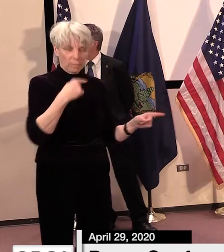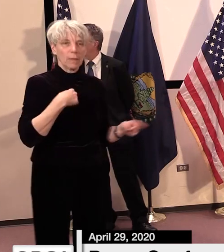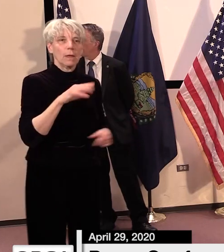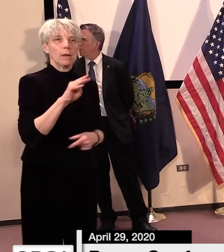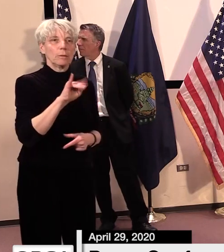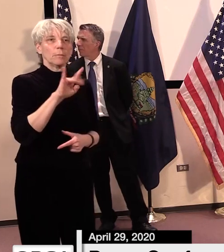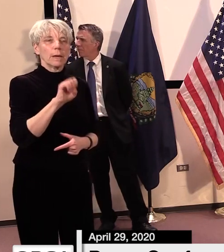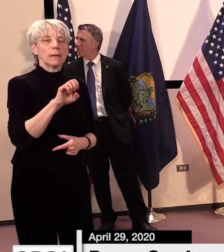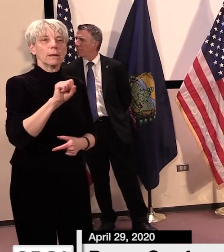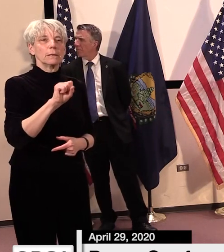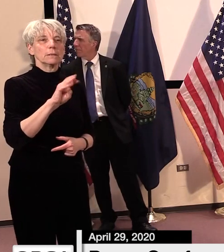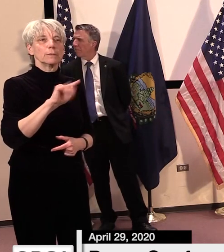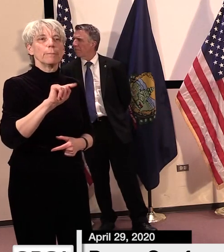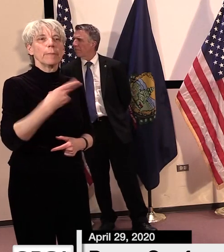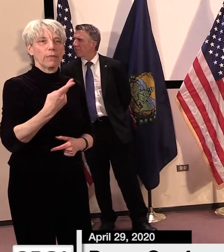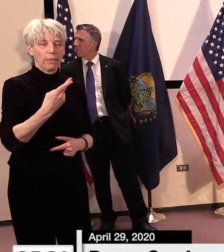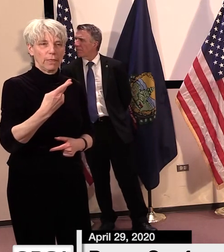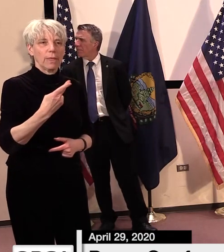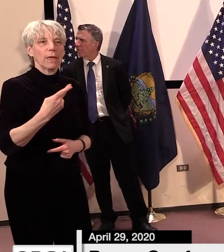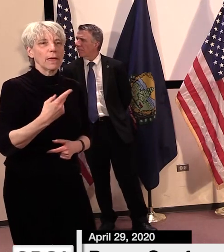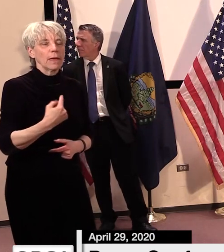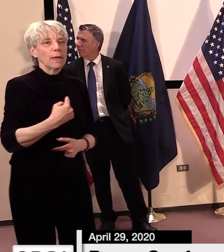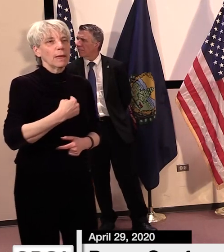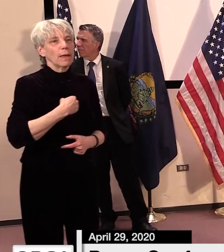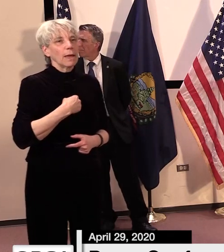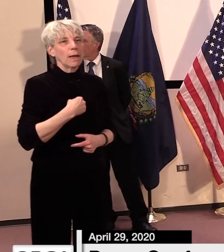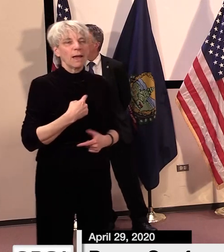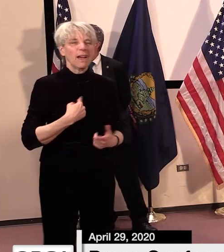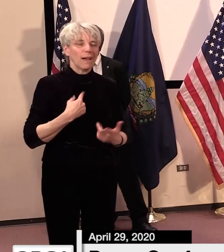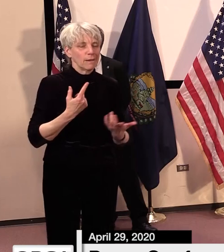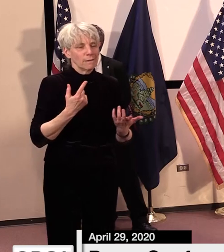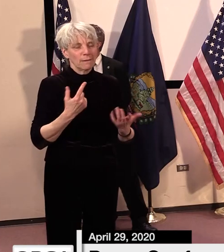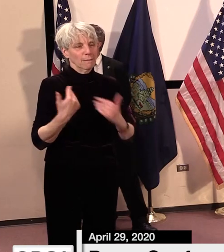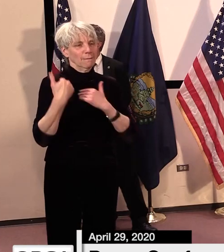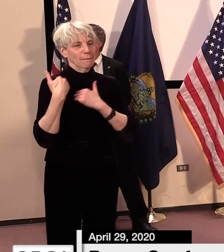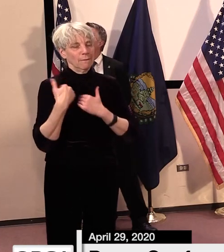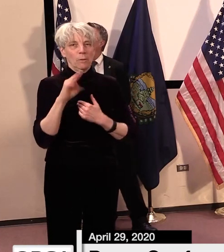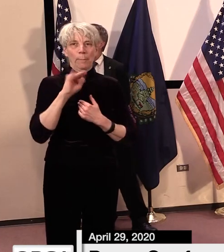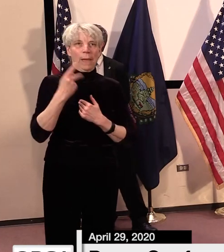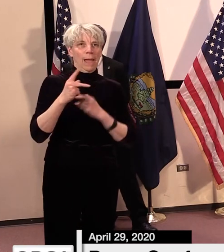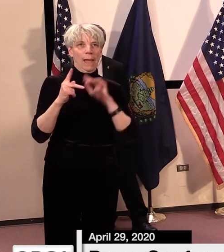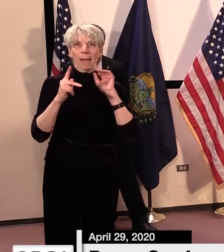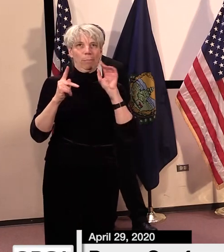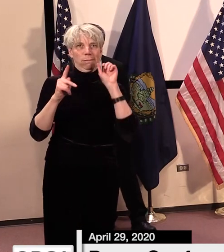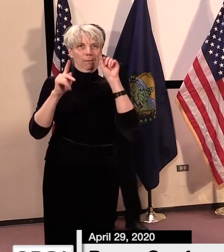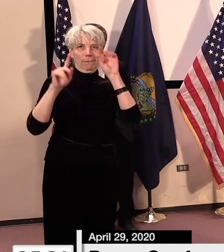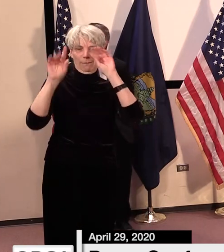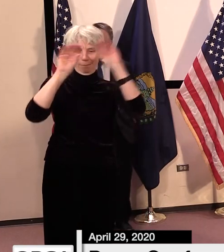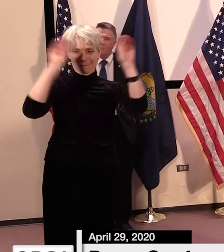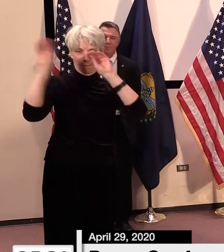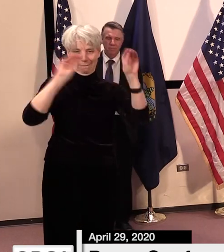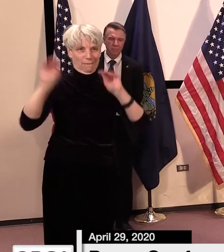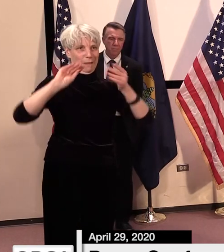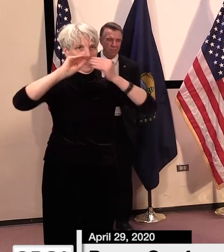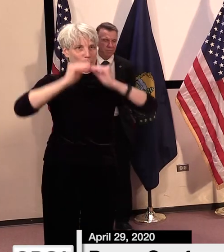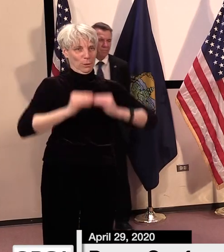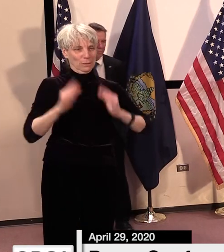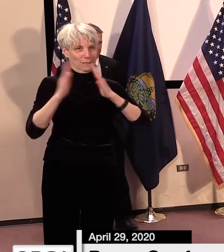just, I've become the cartographer here through no fault of my own, but let me